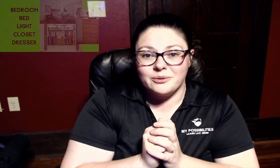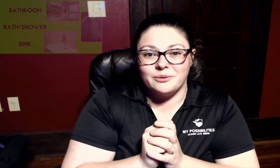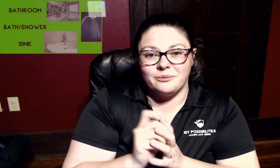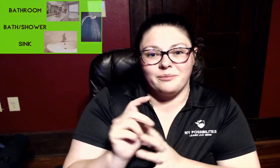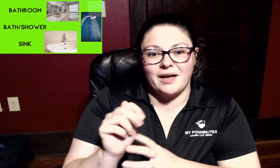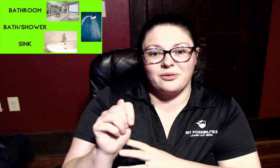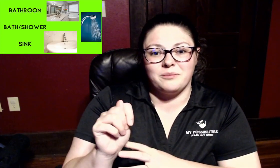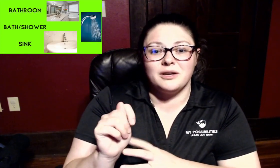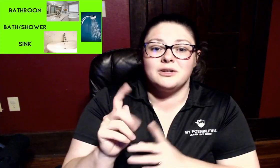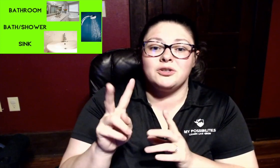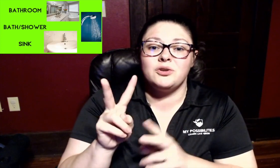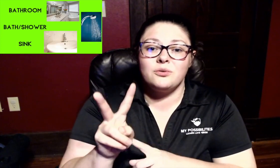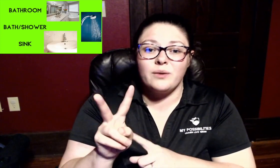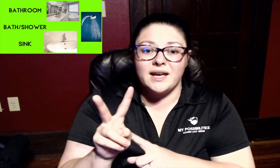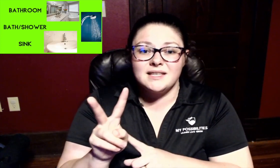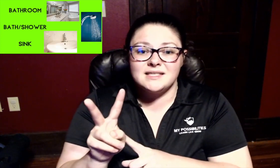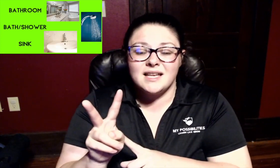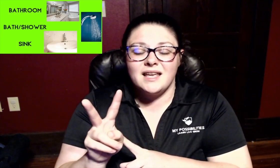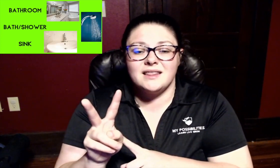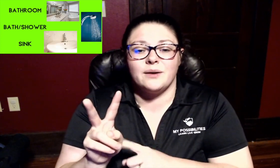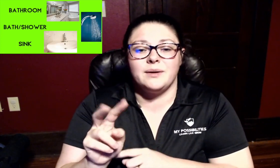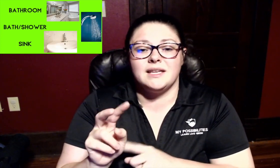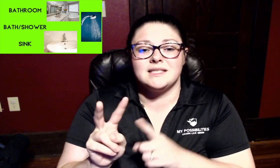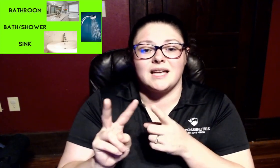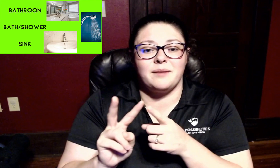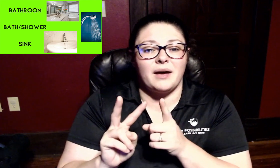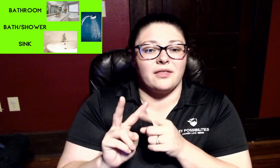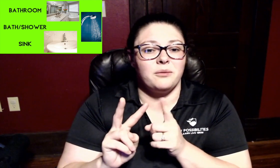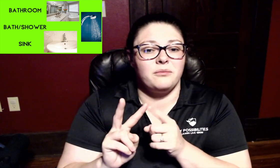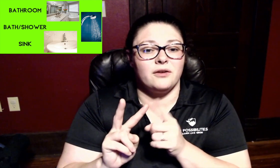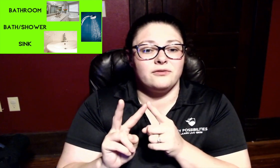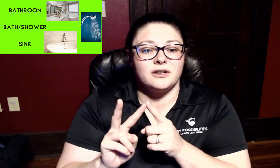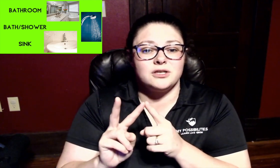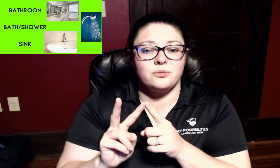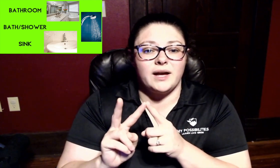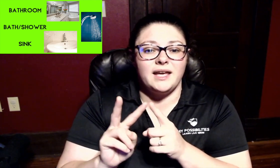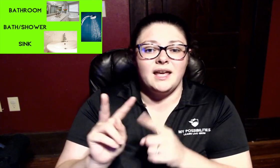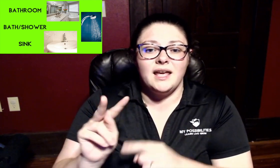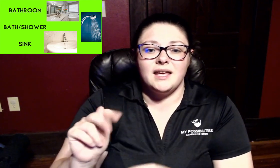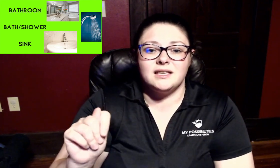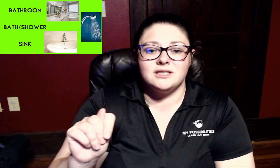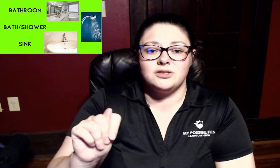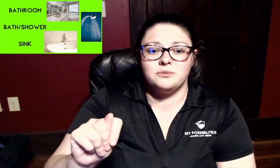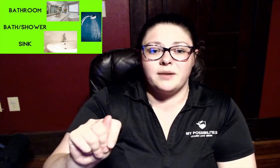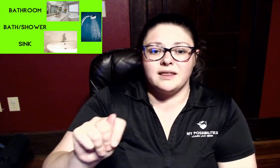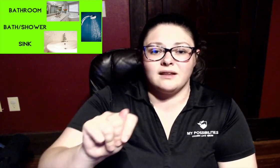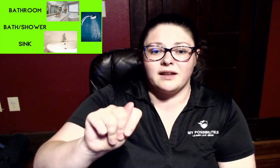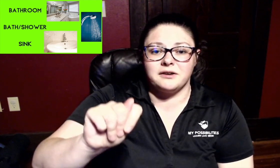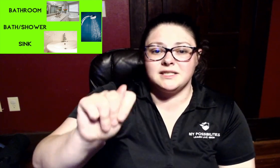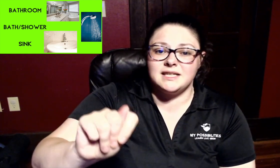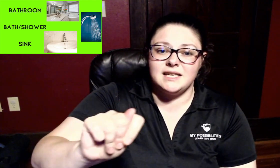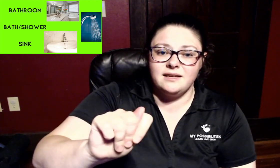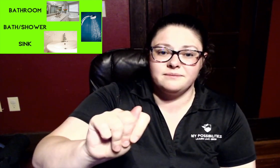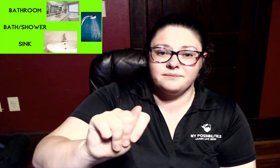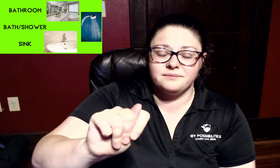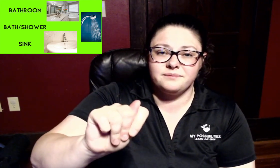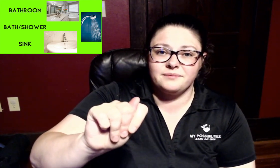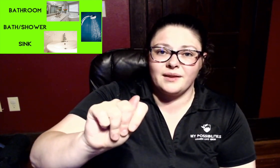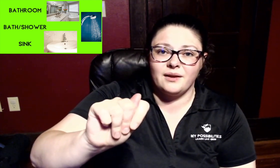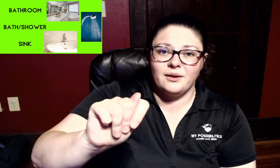Bathroom. There are two ways that we can sign bathroom. The first way is to make the letter T